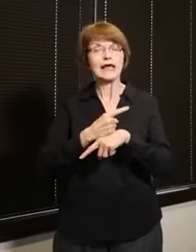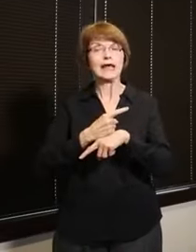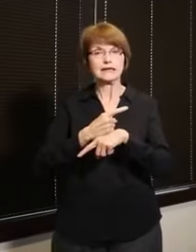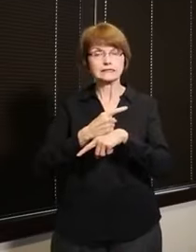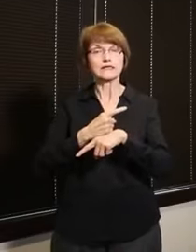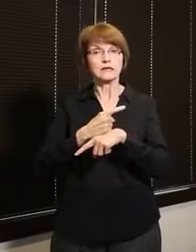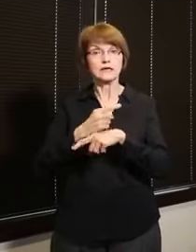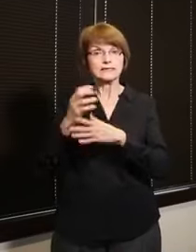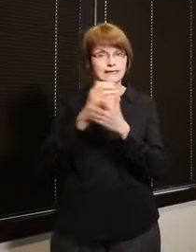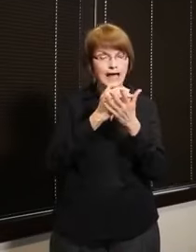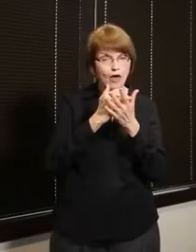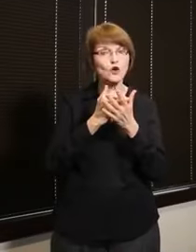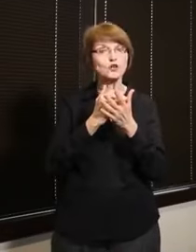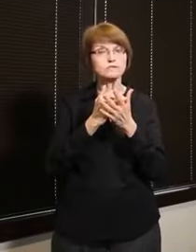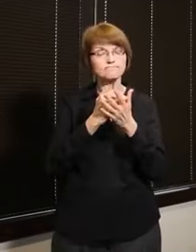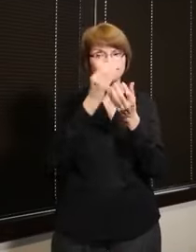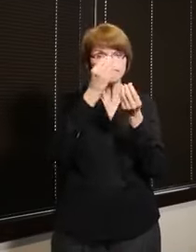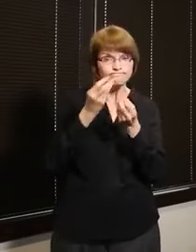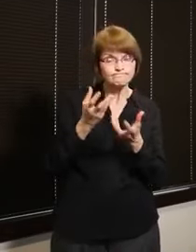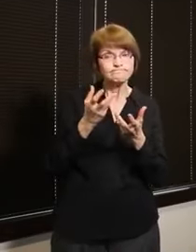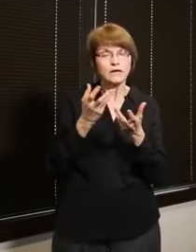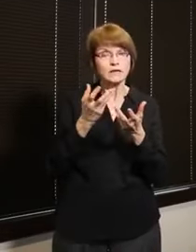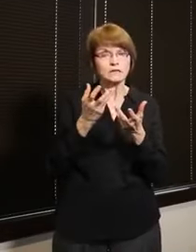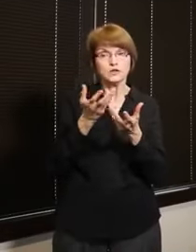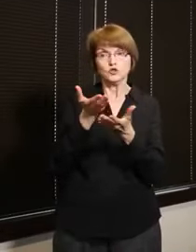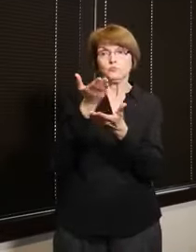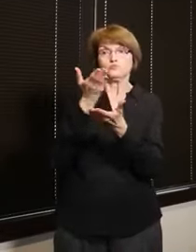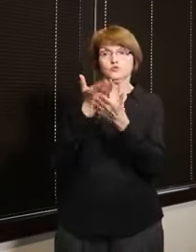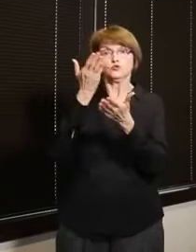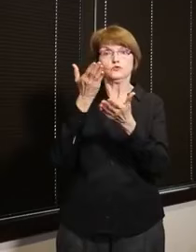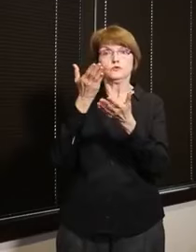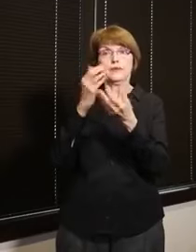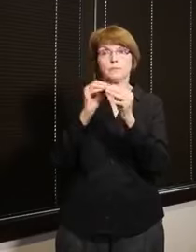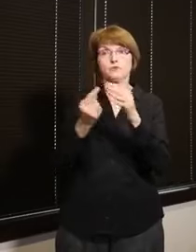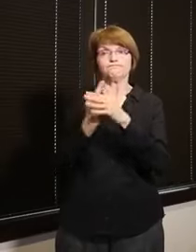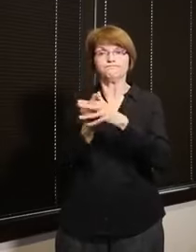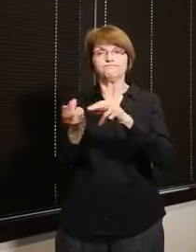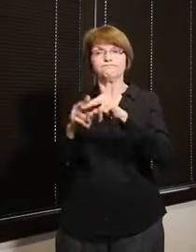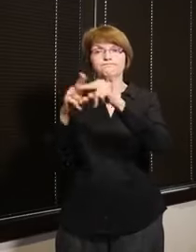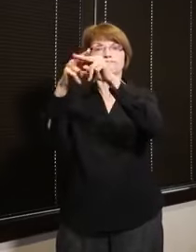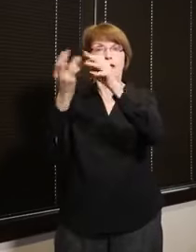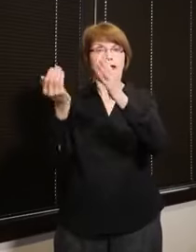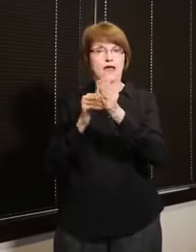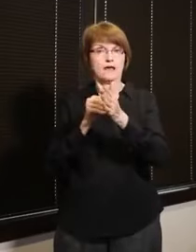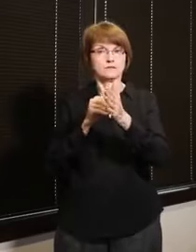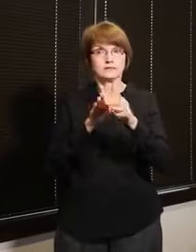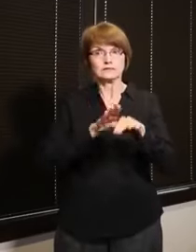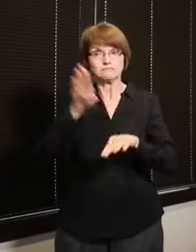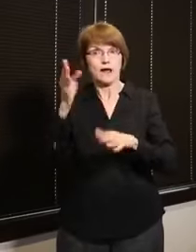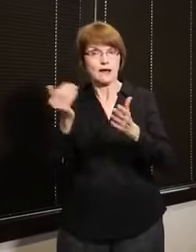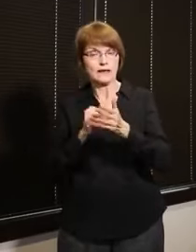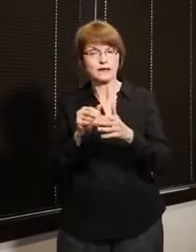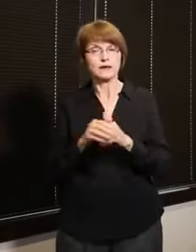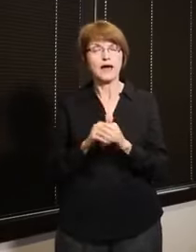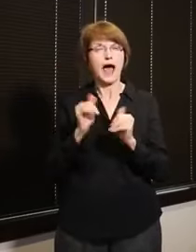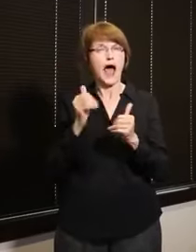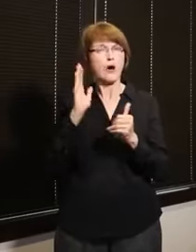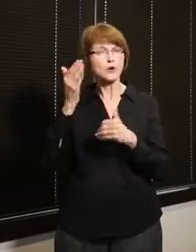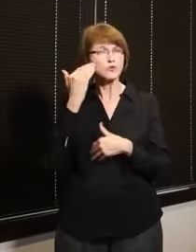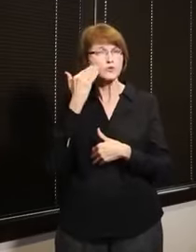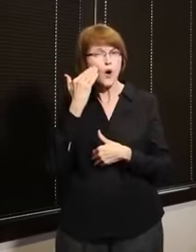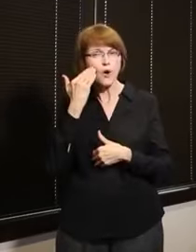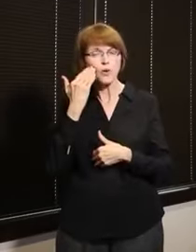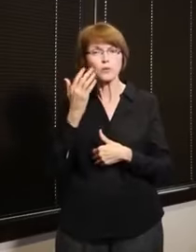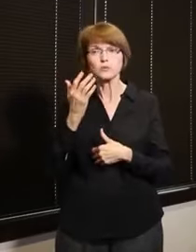for evidence of a potential spike in cases to appear. How will you know if that occurs, where